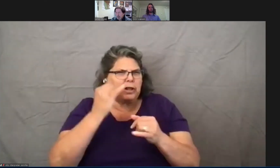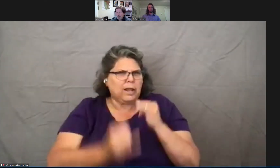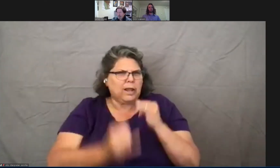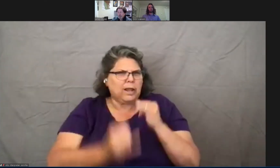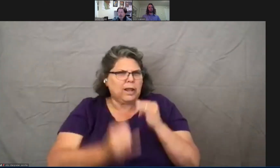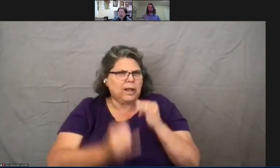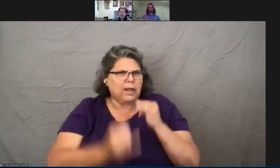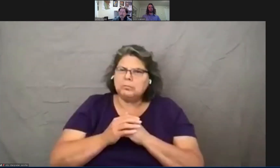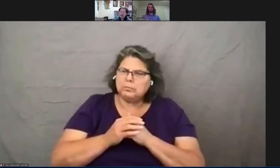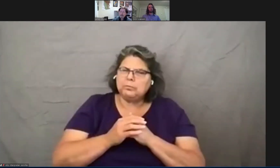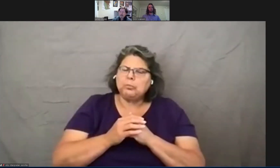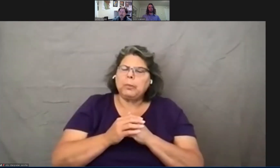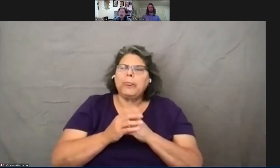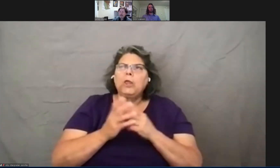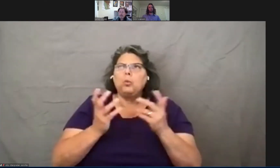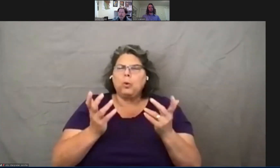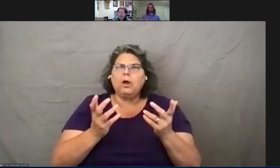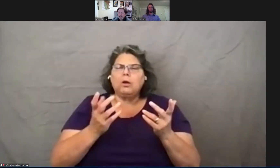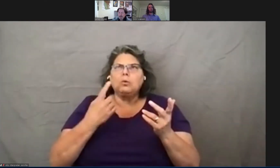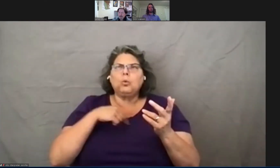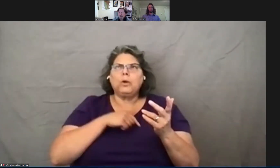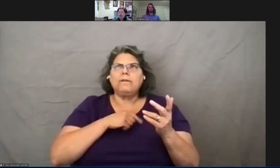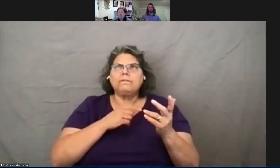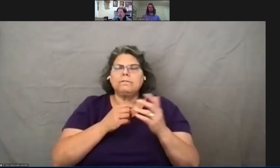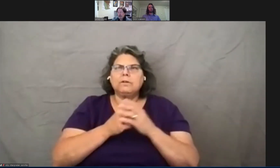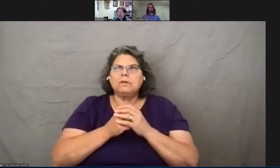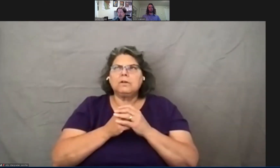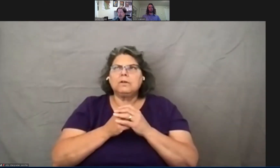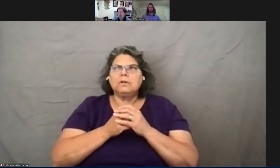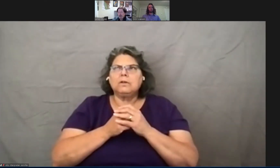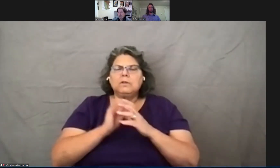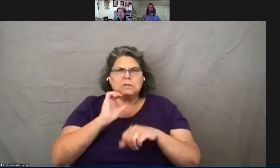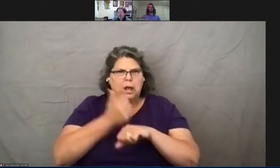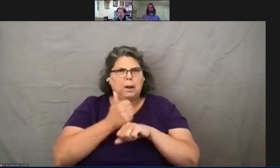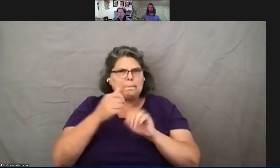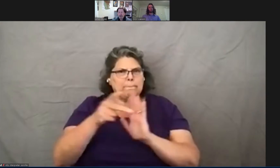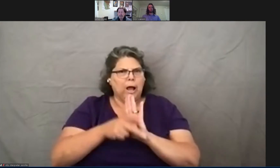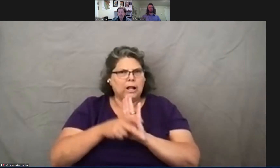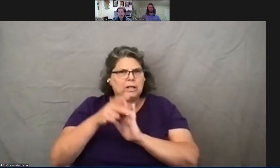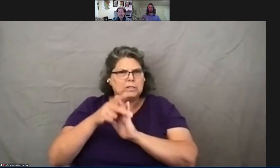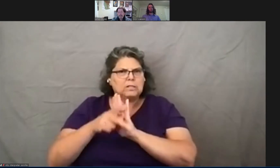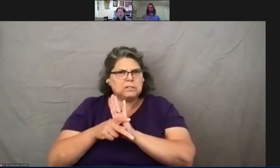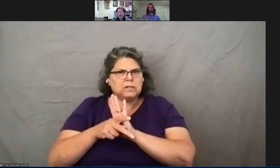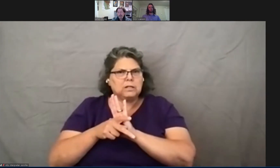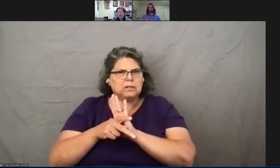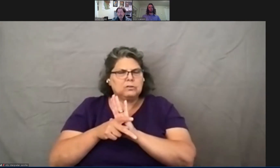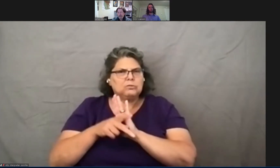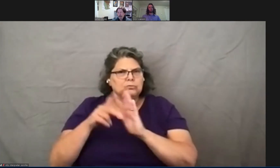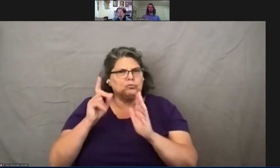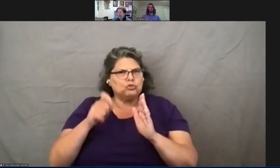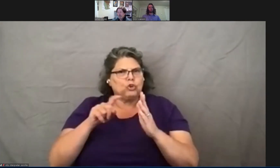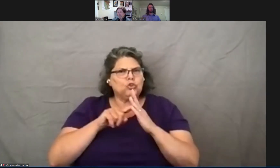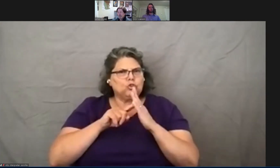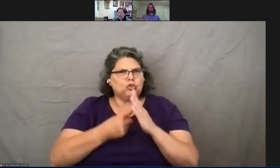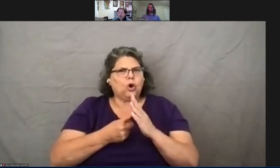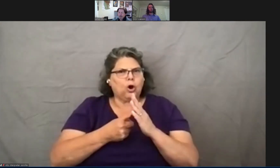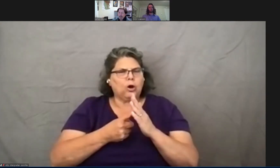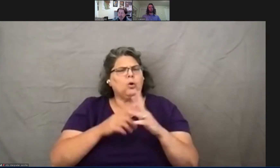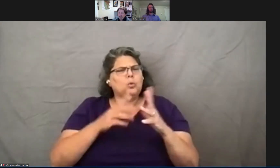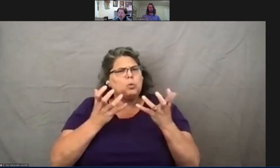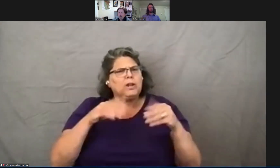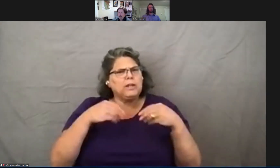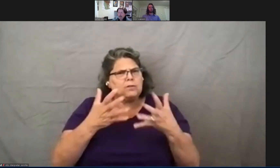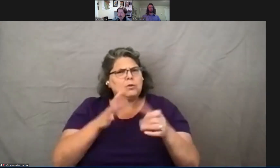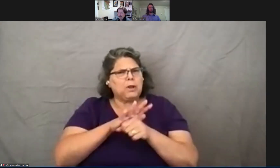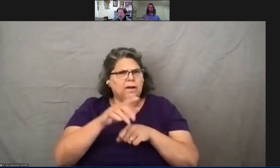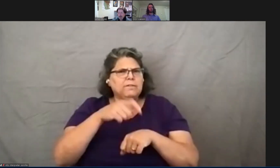we've made those policies go into force given enough time for people to